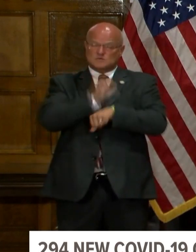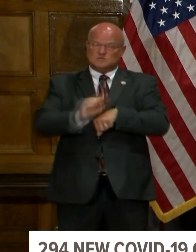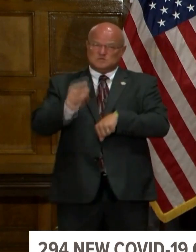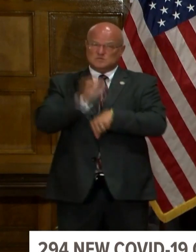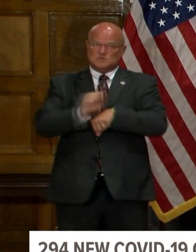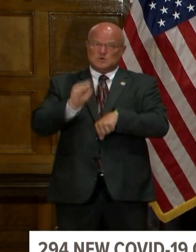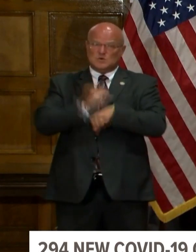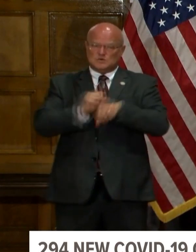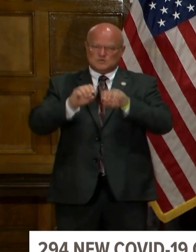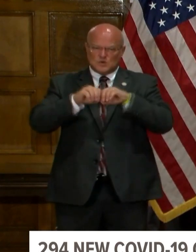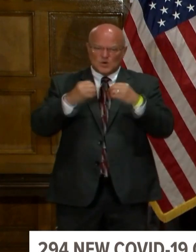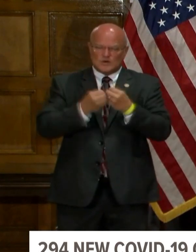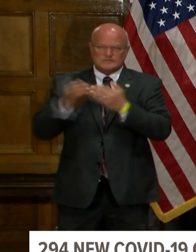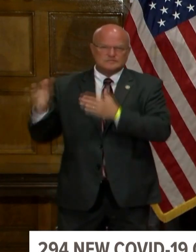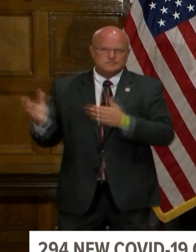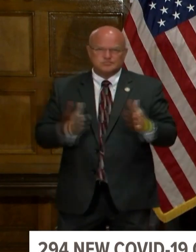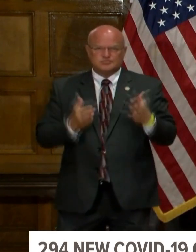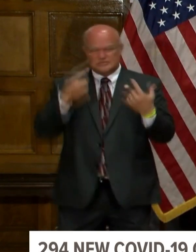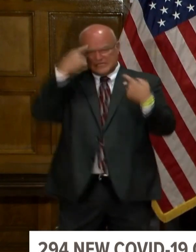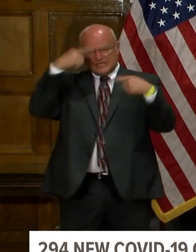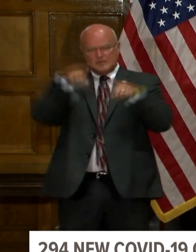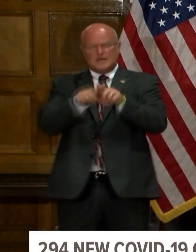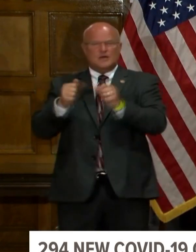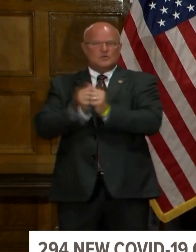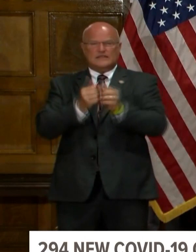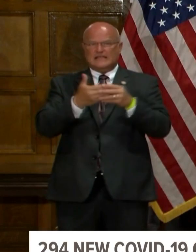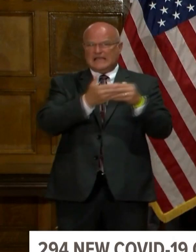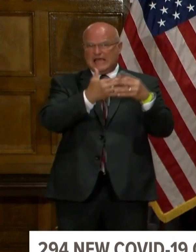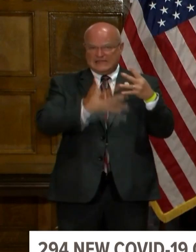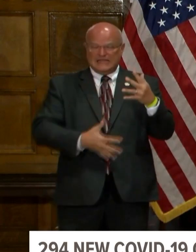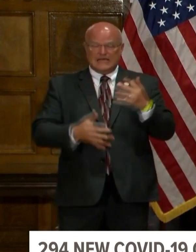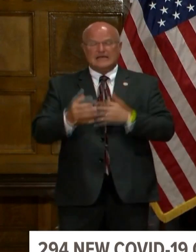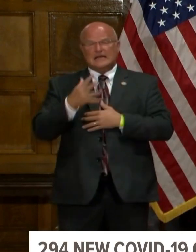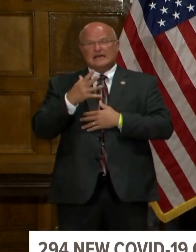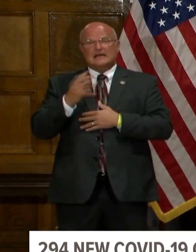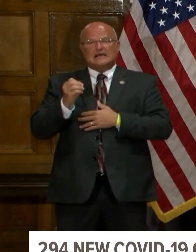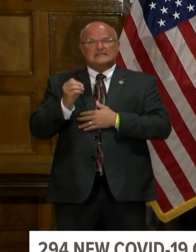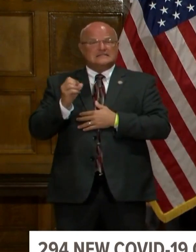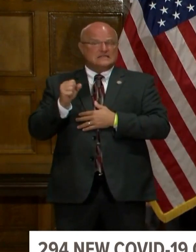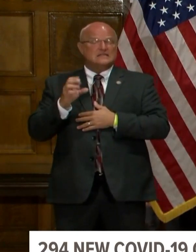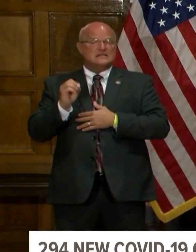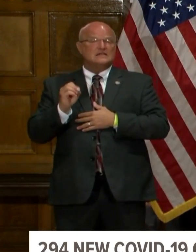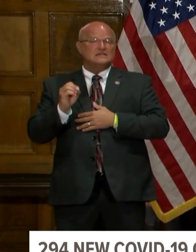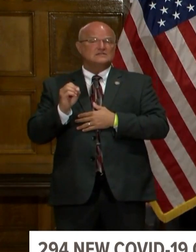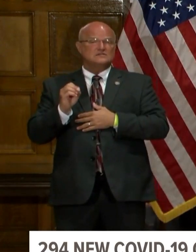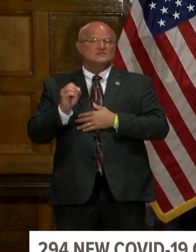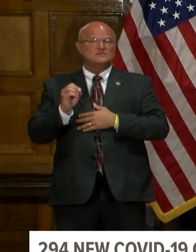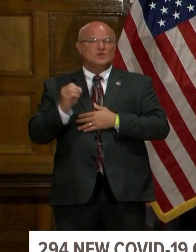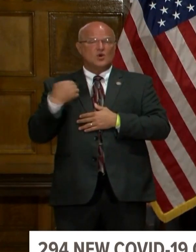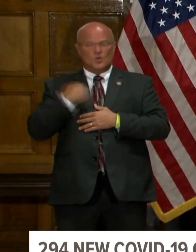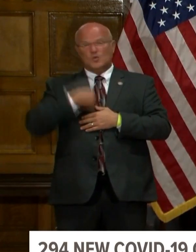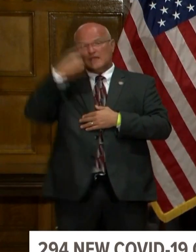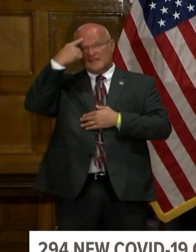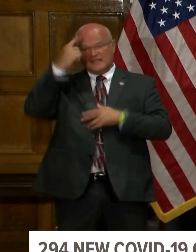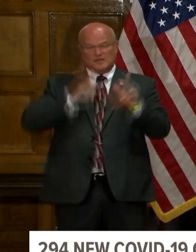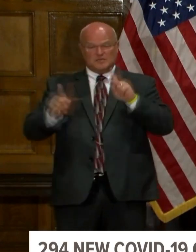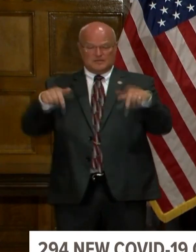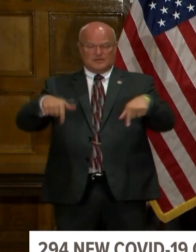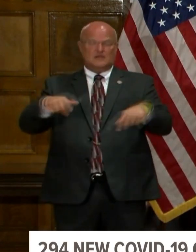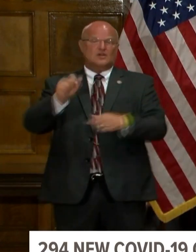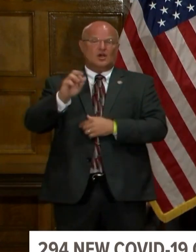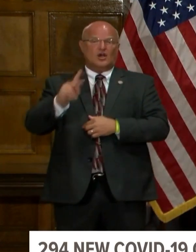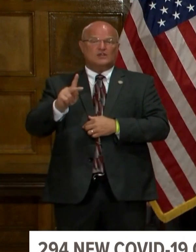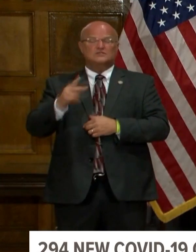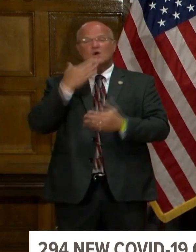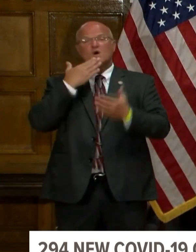of the organizers in complying with the guidelines, and so we think Arkansas made